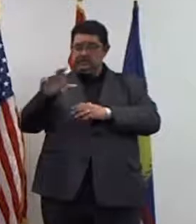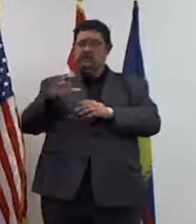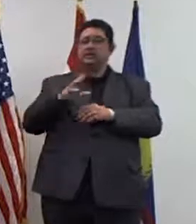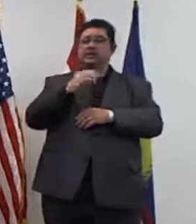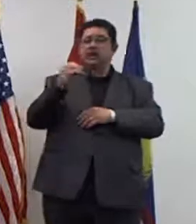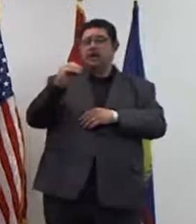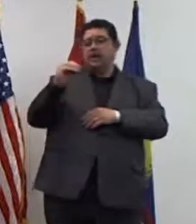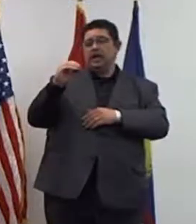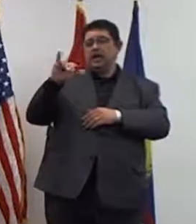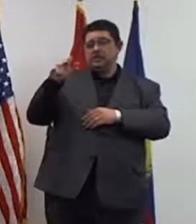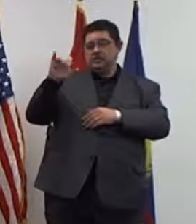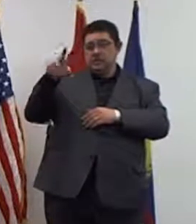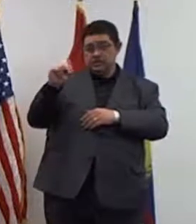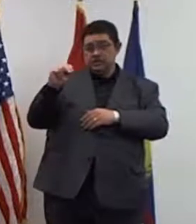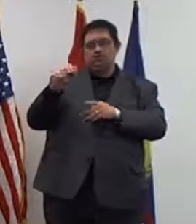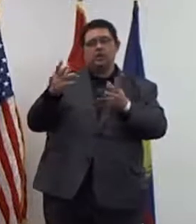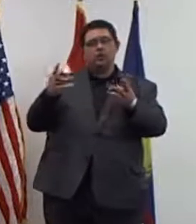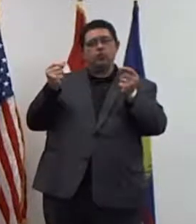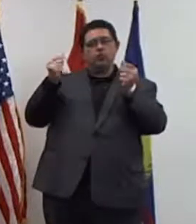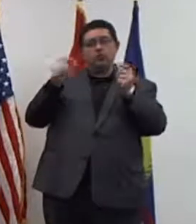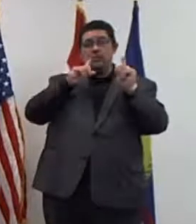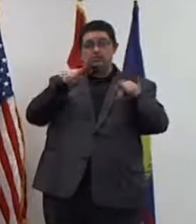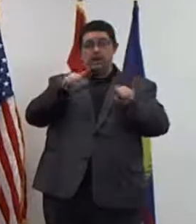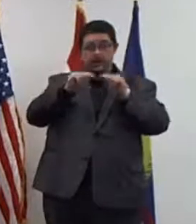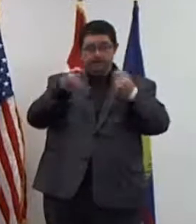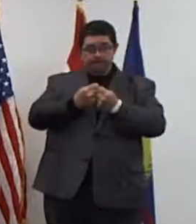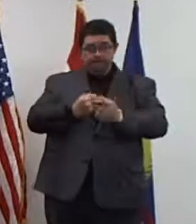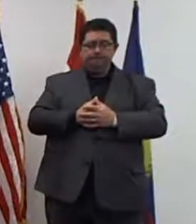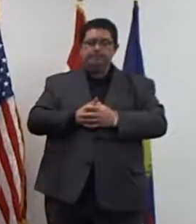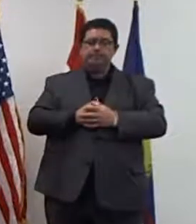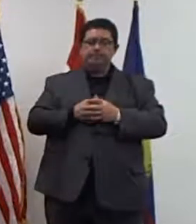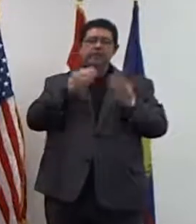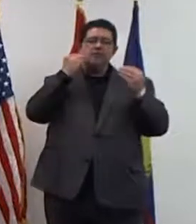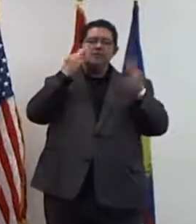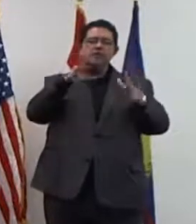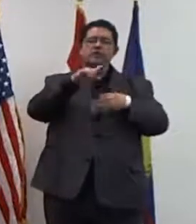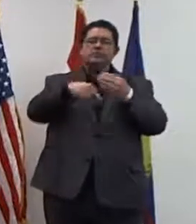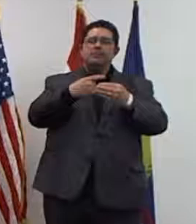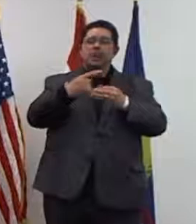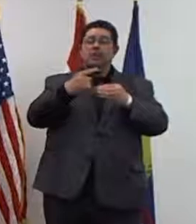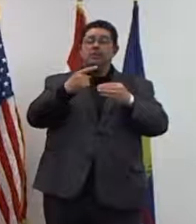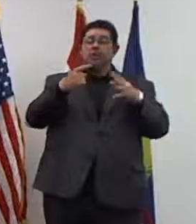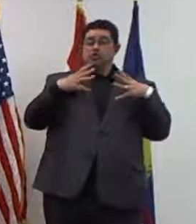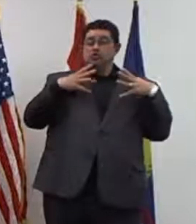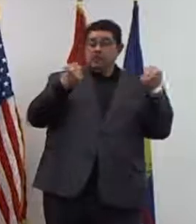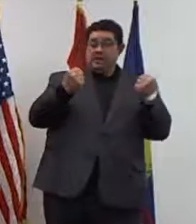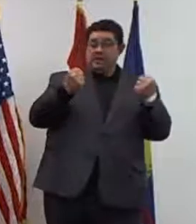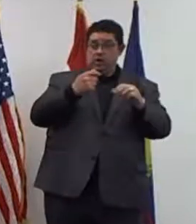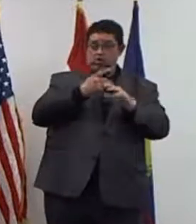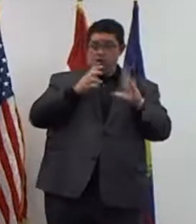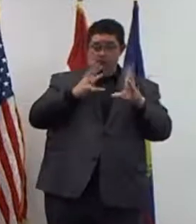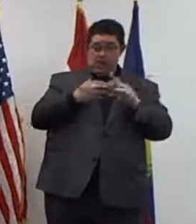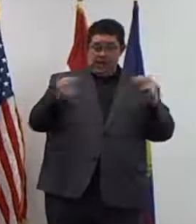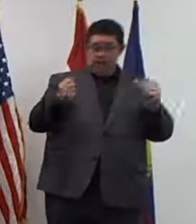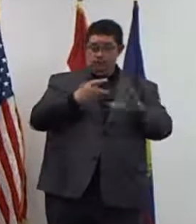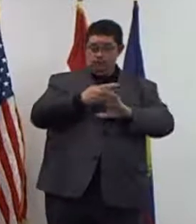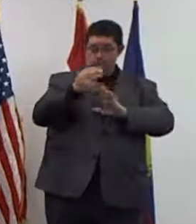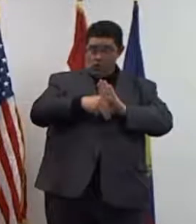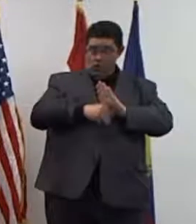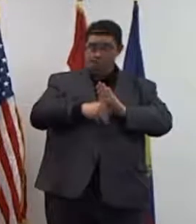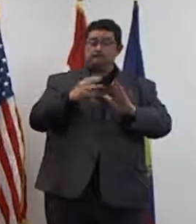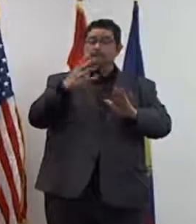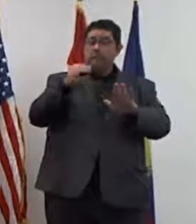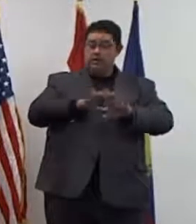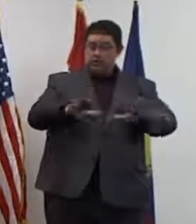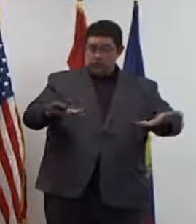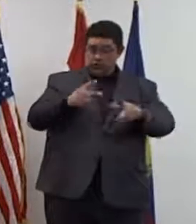Jason Purnell with the Rapid Response Team. Information about both the Humanitarian Relief or Response Program and the Child Care Relief Program